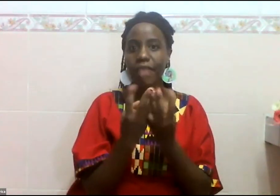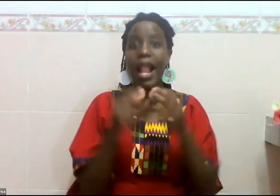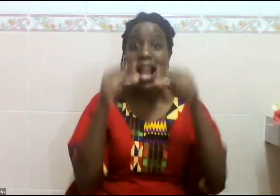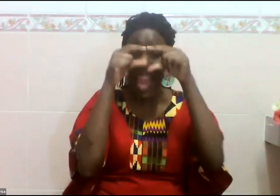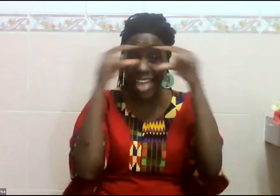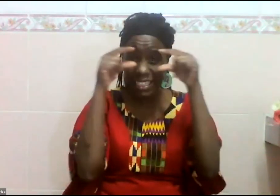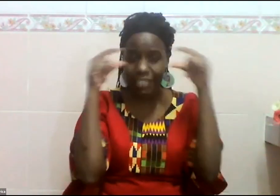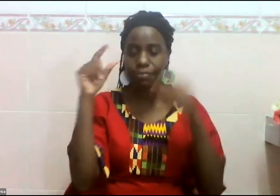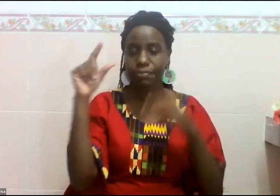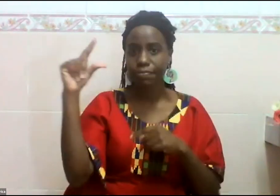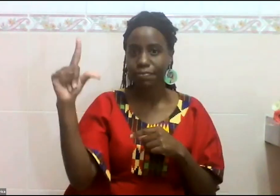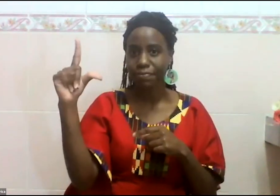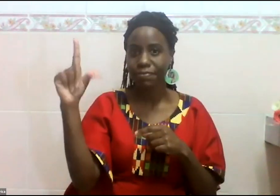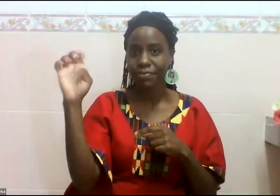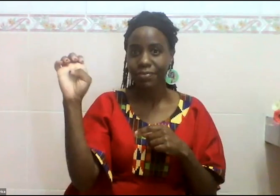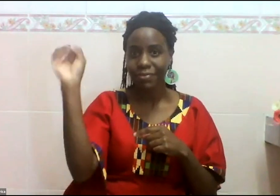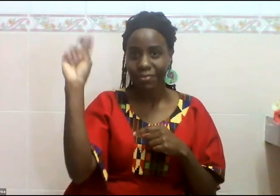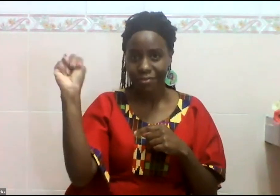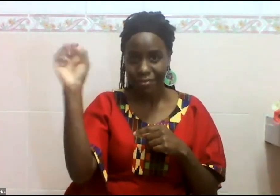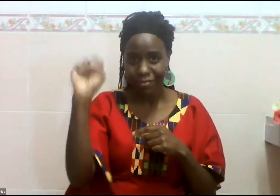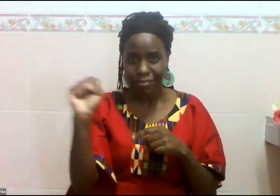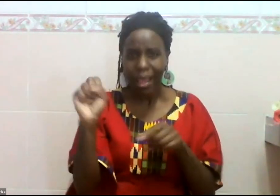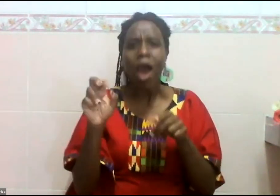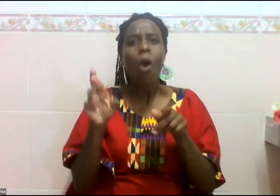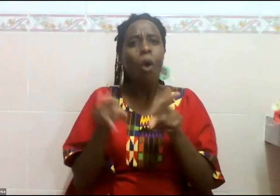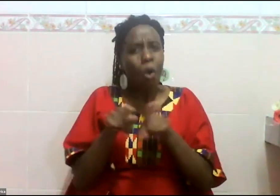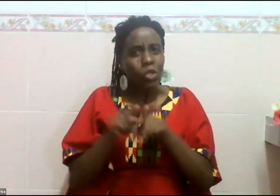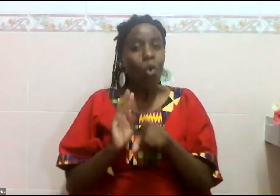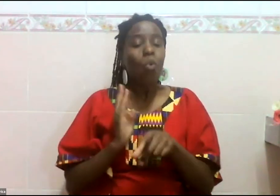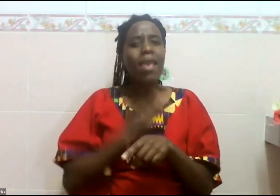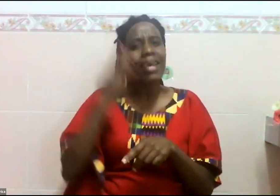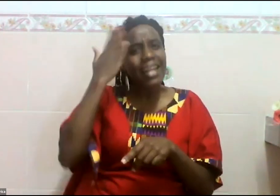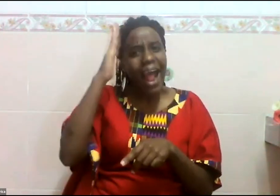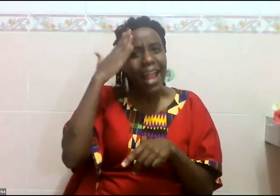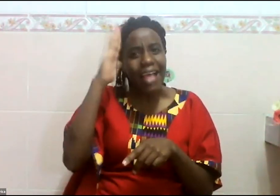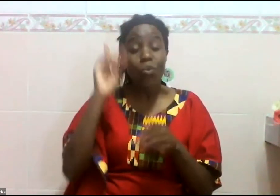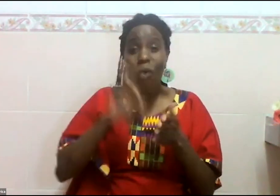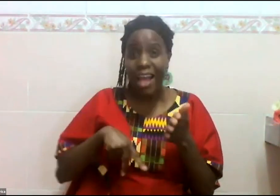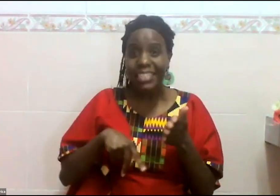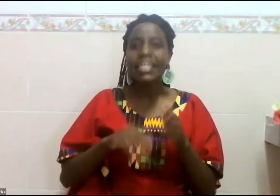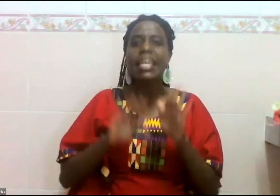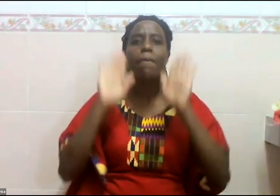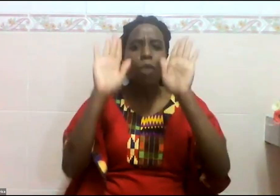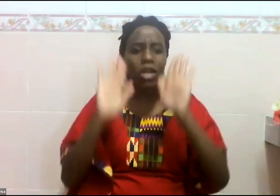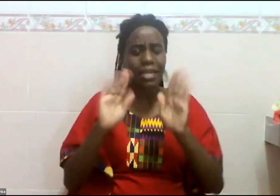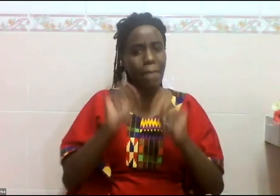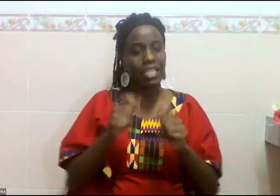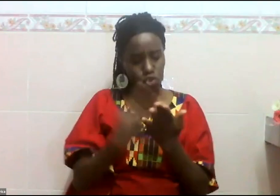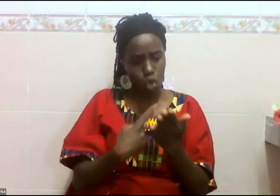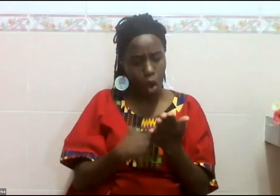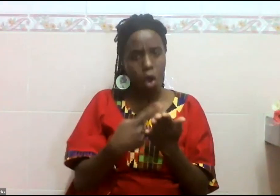came to these realizations that we wanted to talk about this, and also the realization that there's